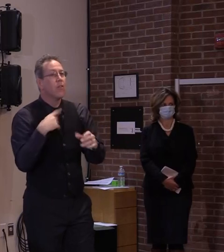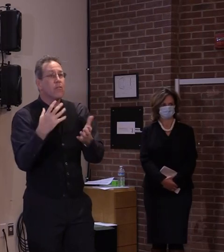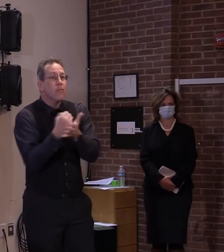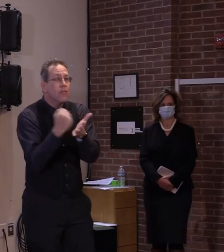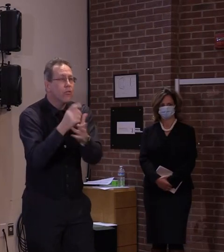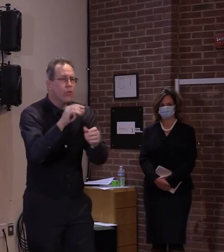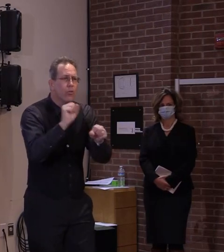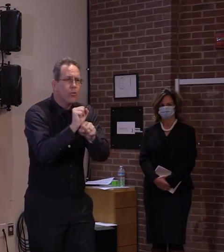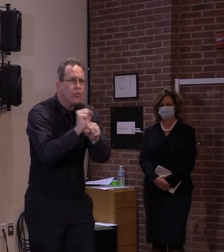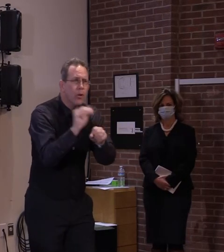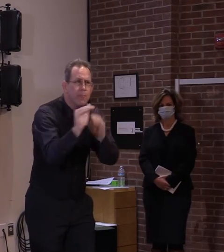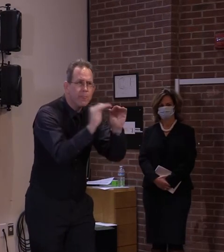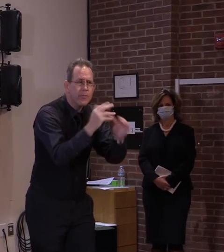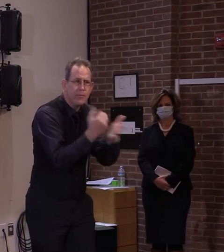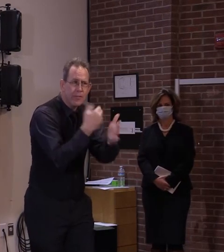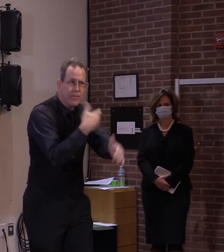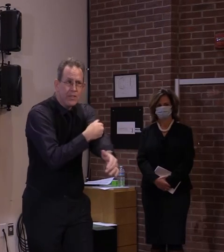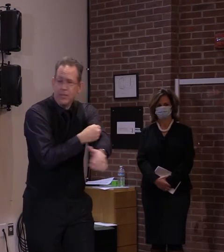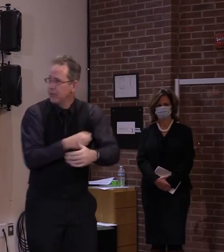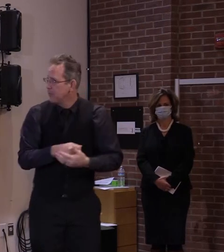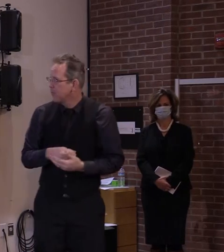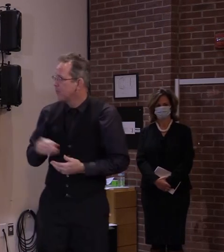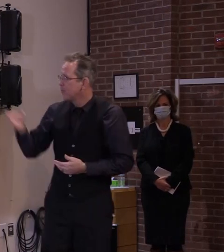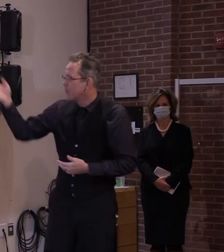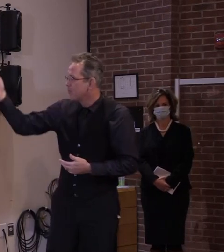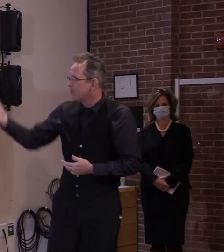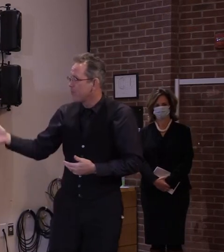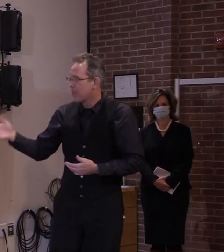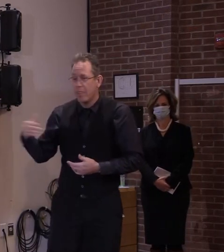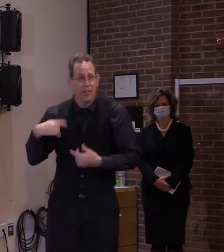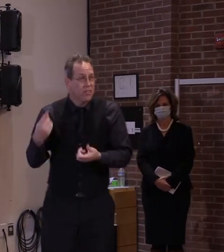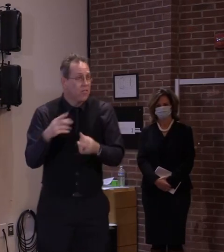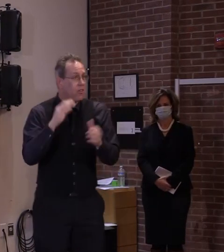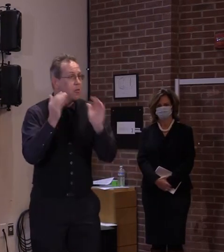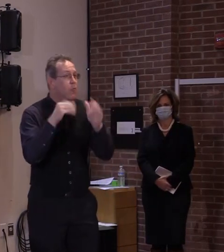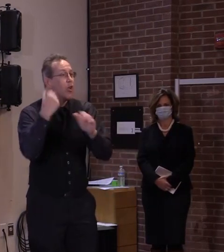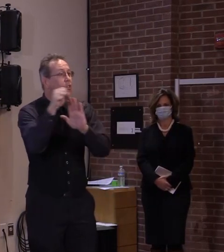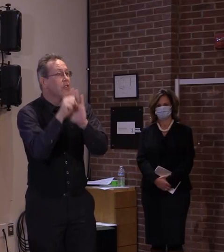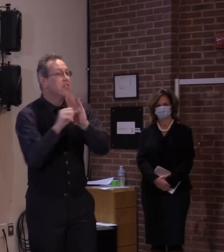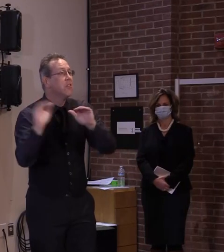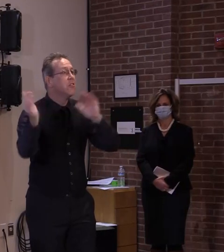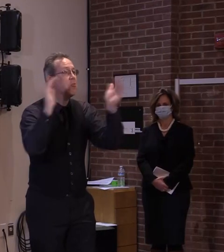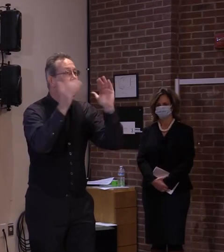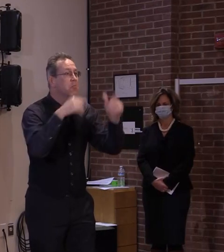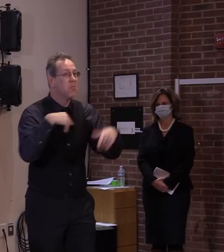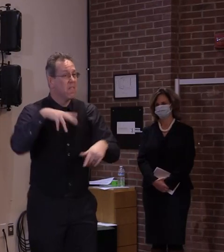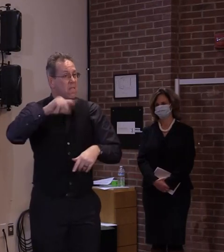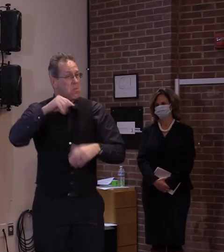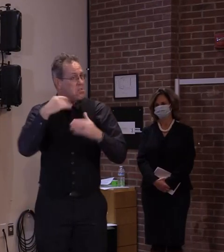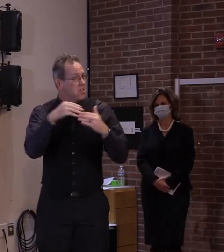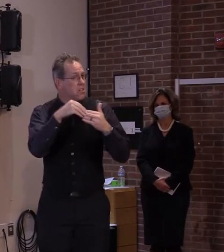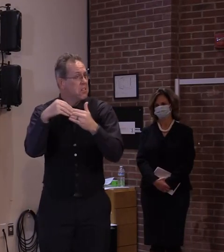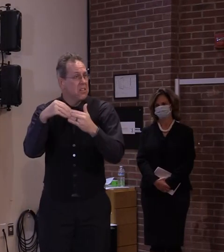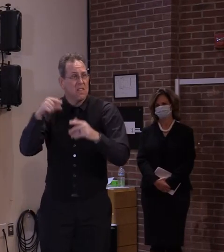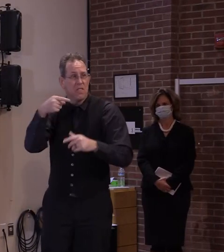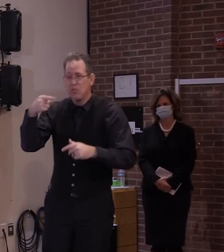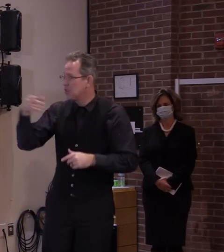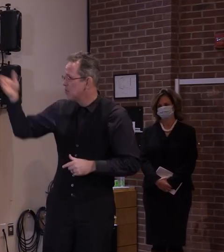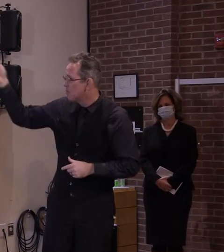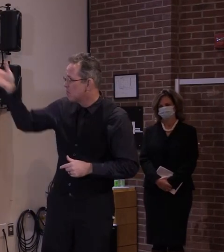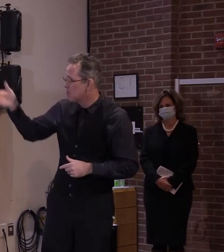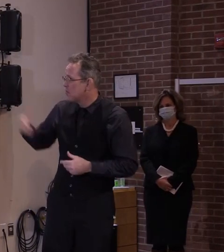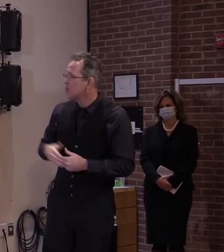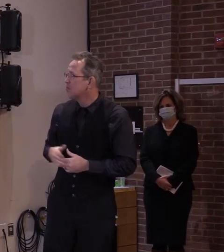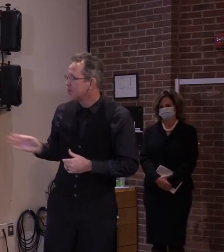scorecard that Vermont continues to be at the top or near the top in terms of vaccine uptake among those 5 to 11, the age group that